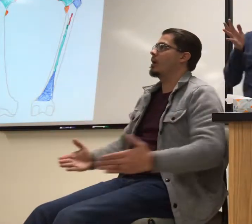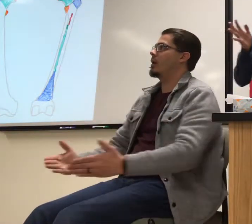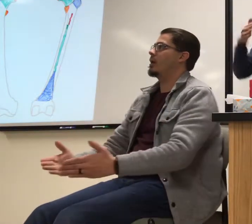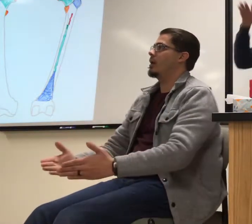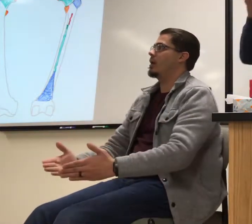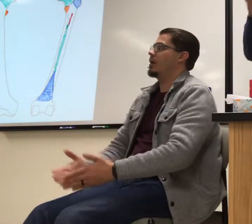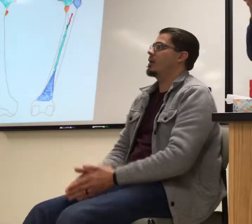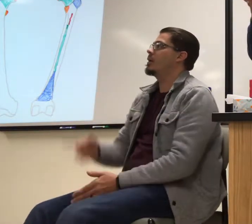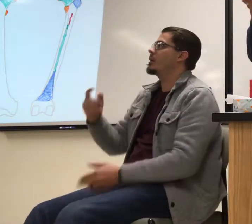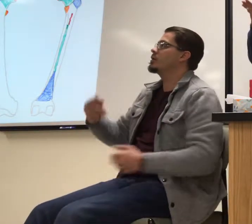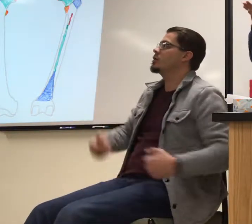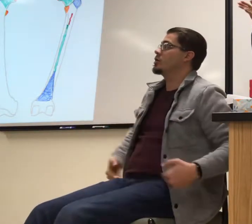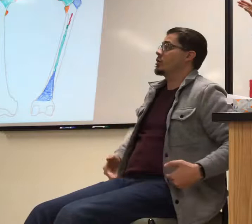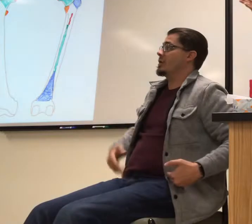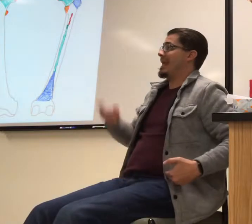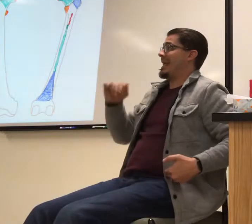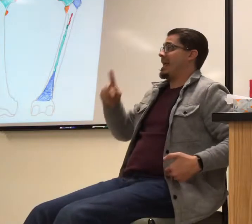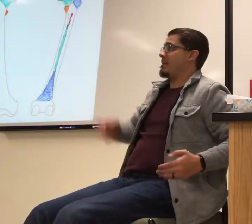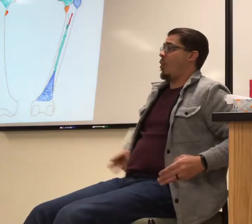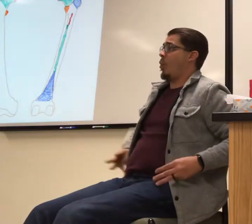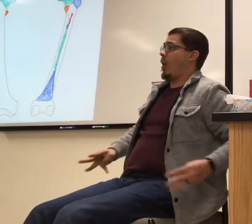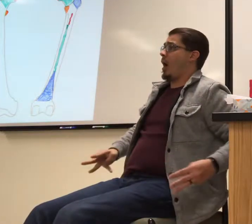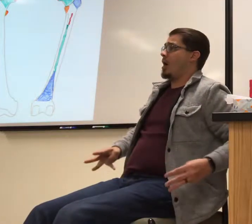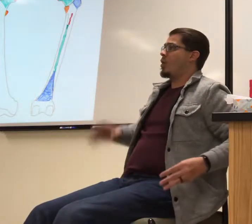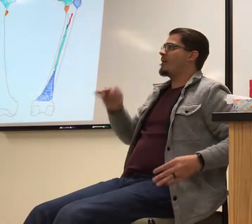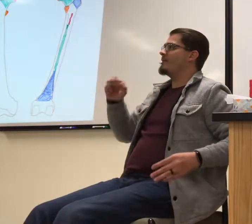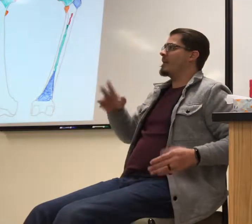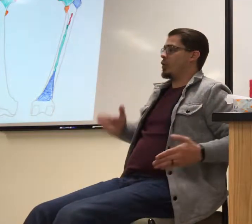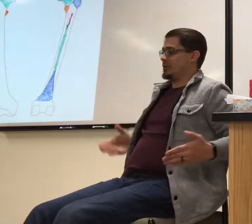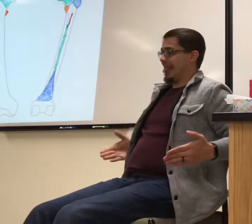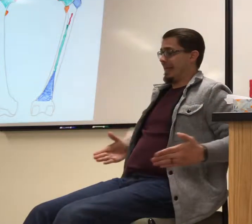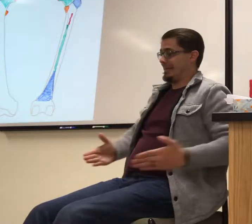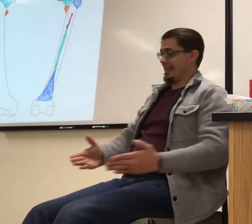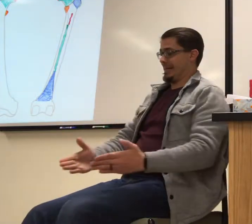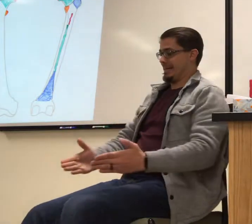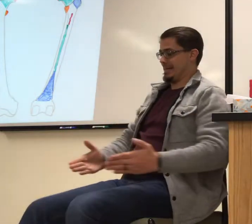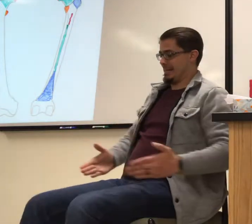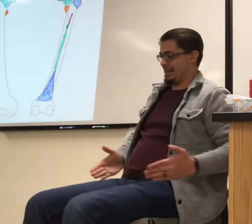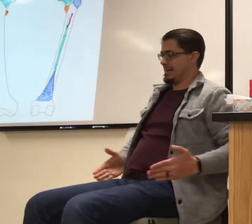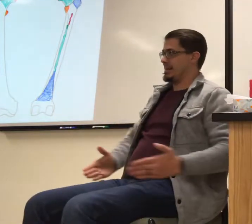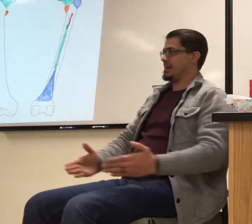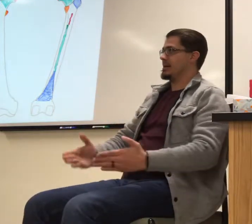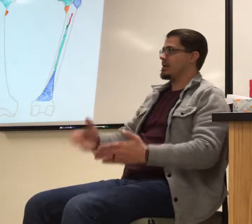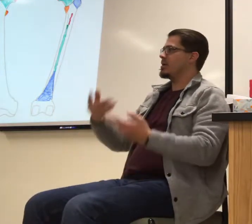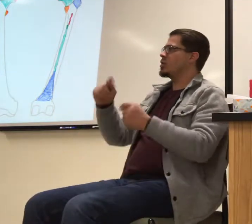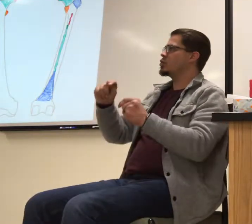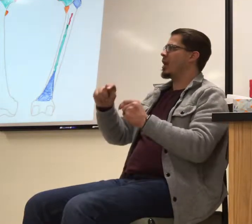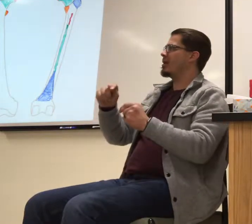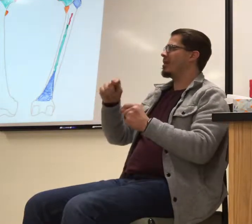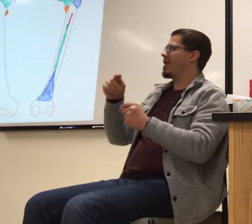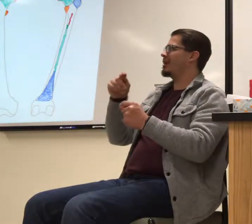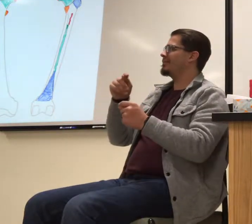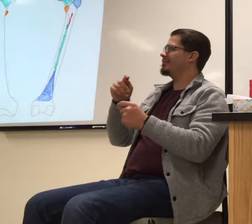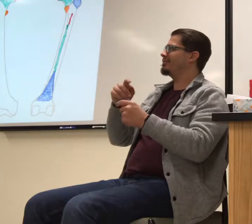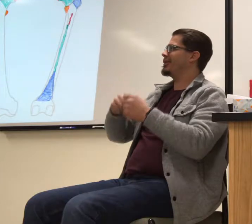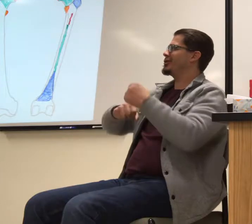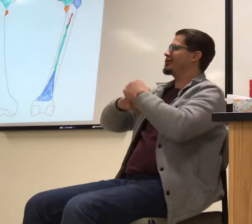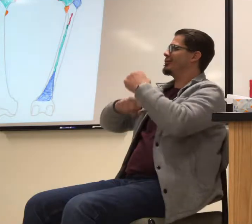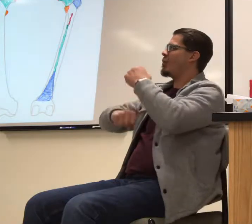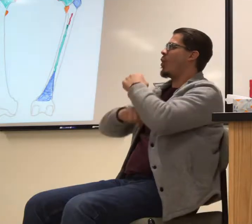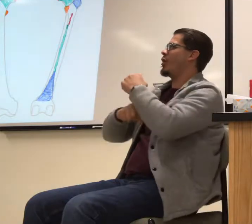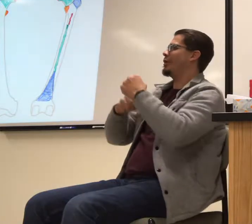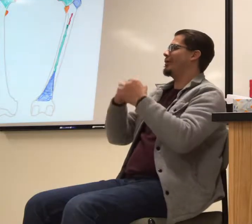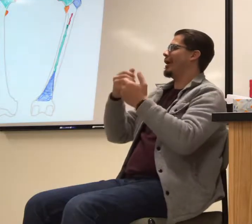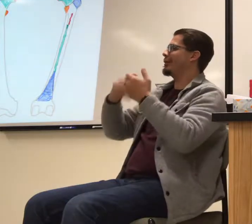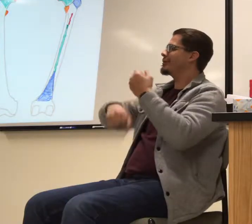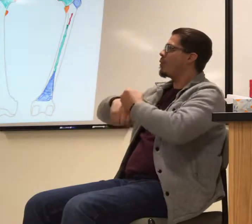Because your hips are wide, so the femurs kind of slant in. They're trying to approximate your body center of gravity. So when you walk in a